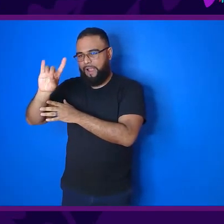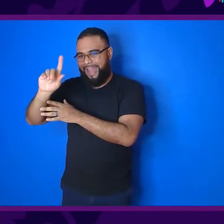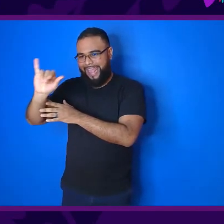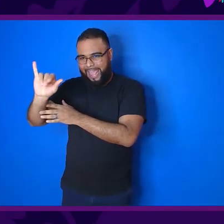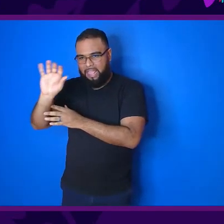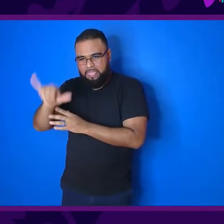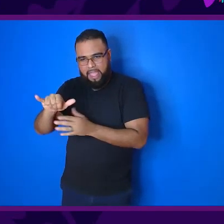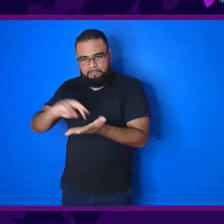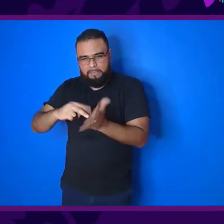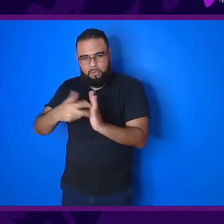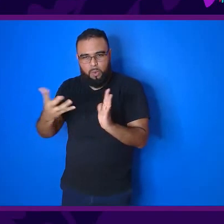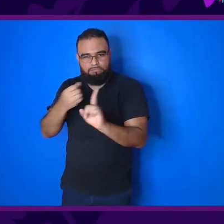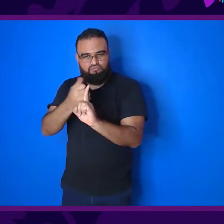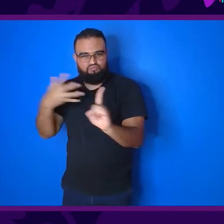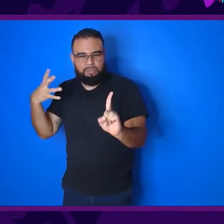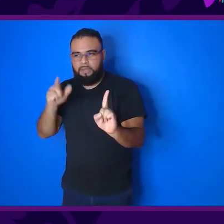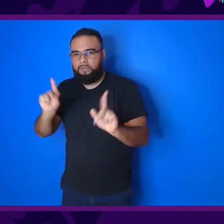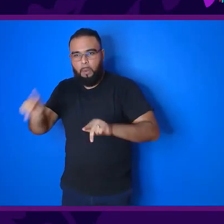they can help with the effort?